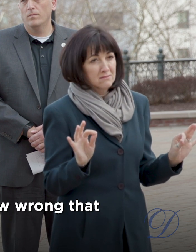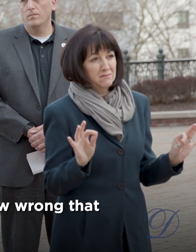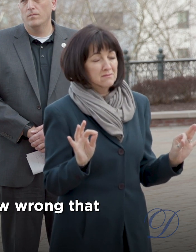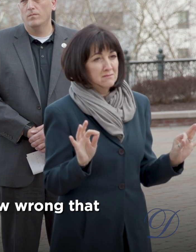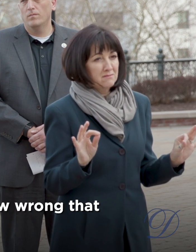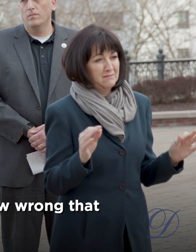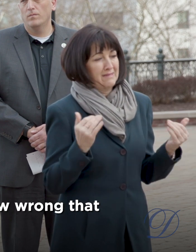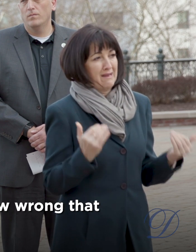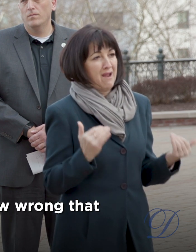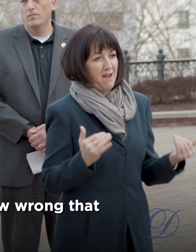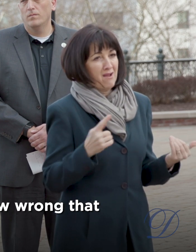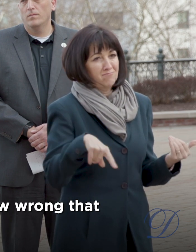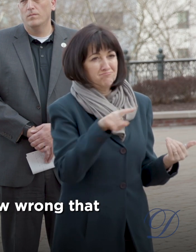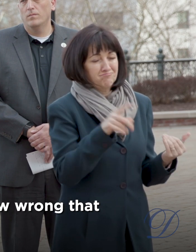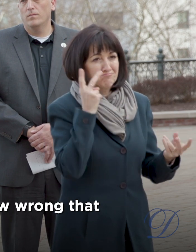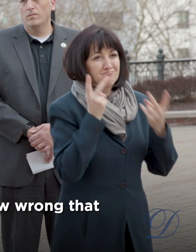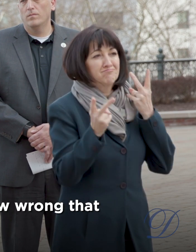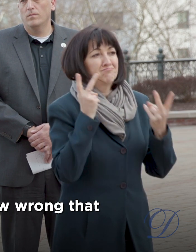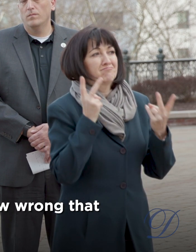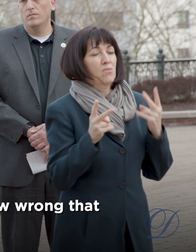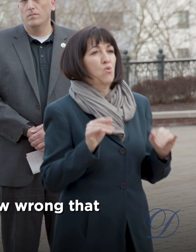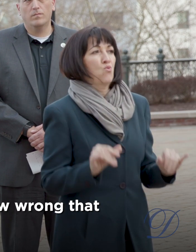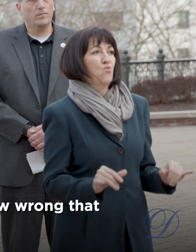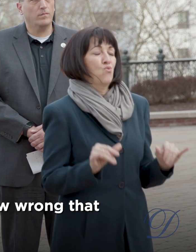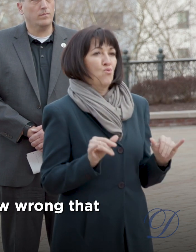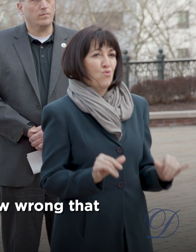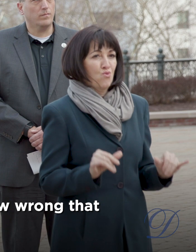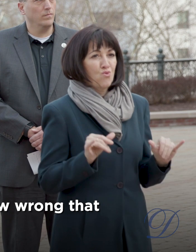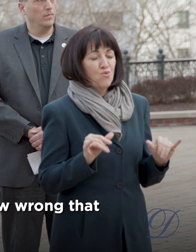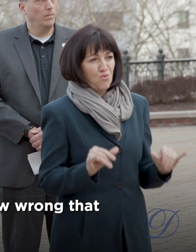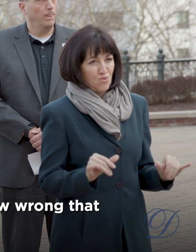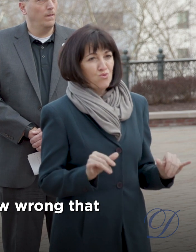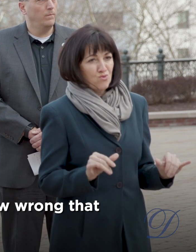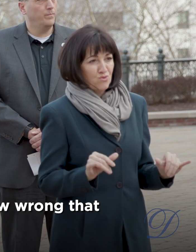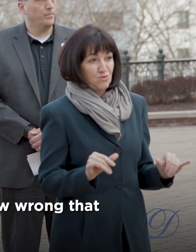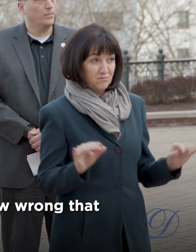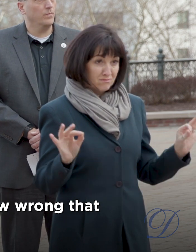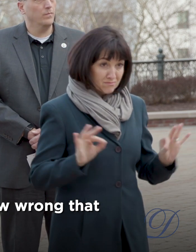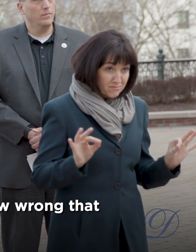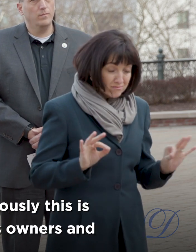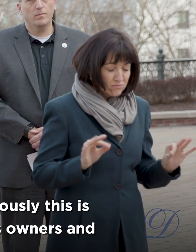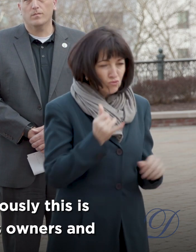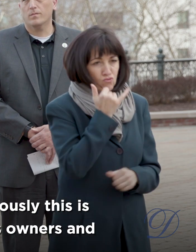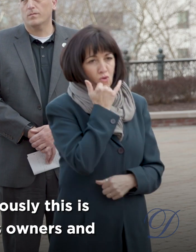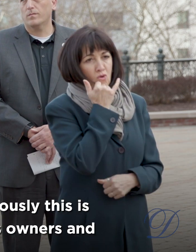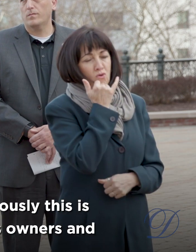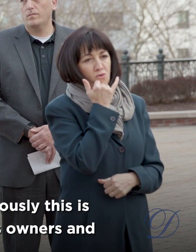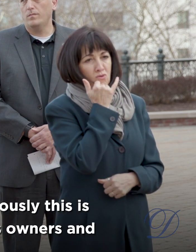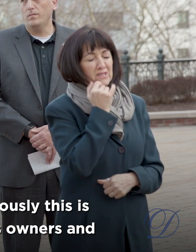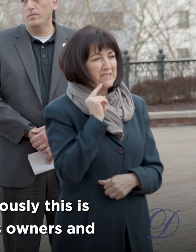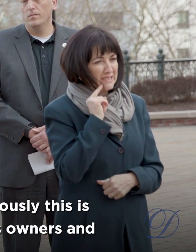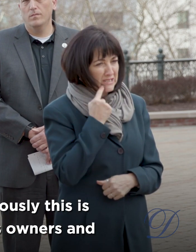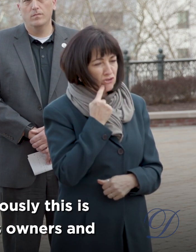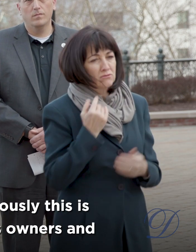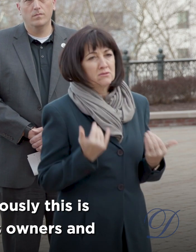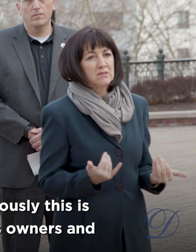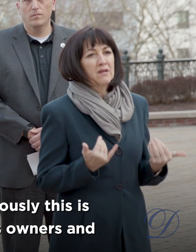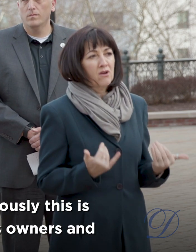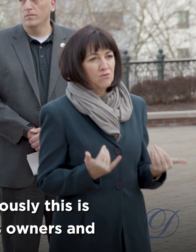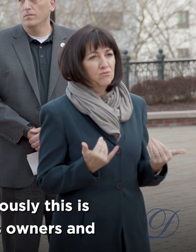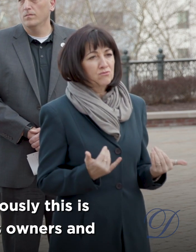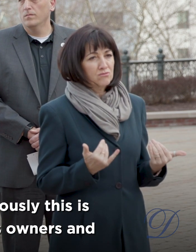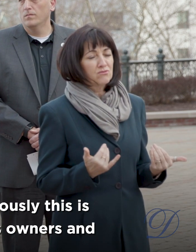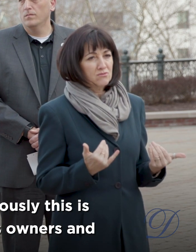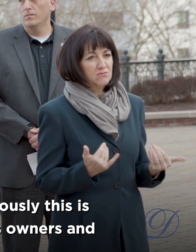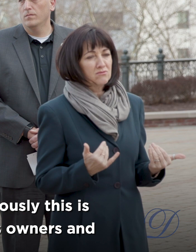few days have indicated how wrong that thinking is. I am acutely aware